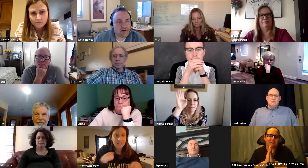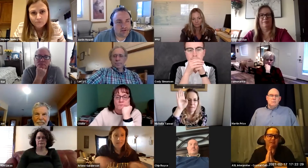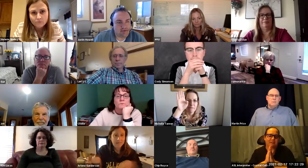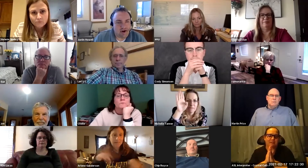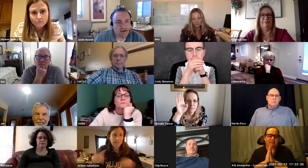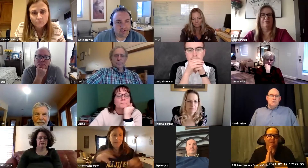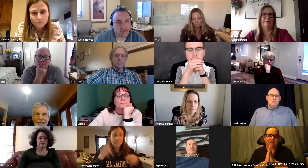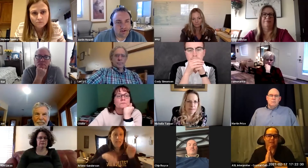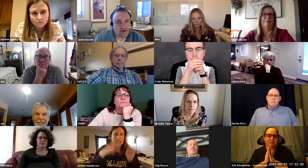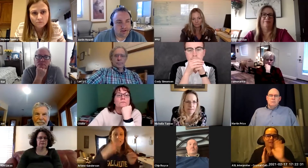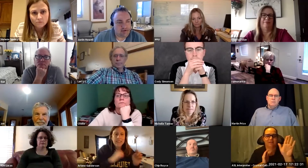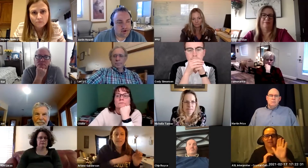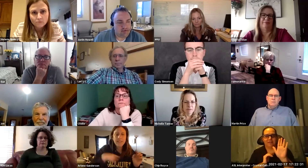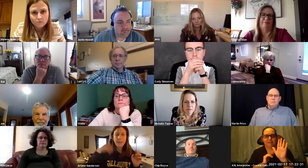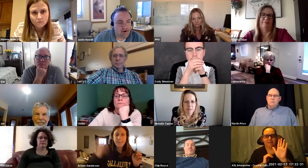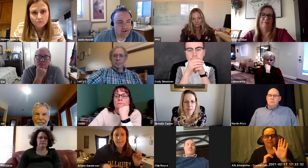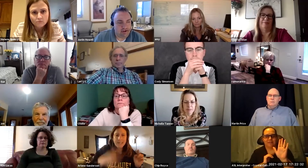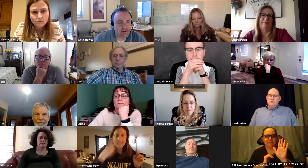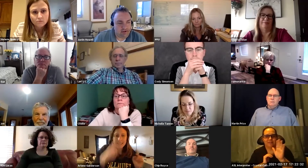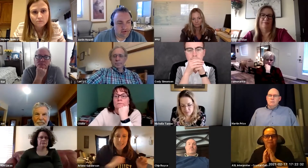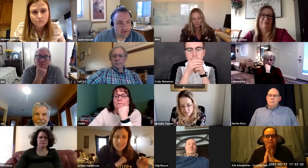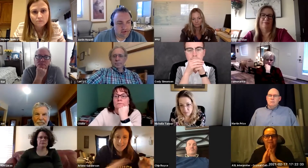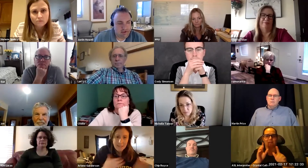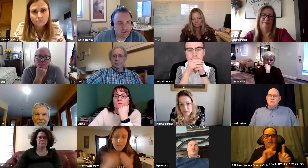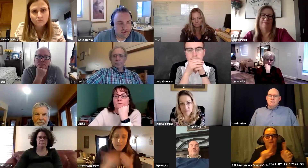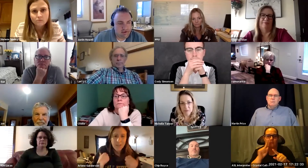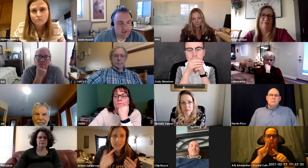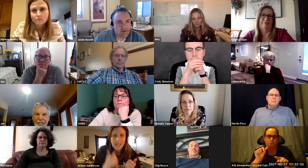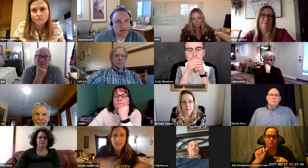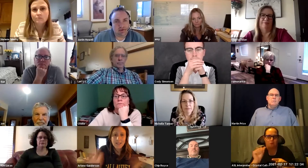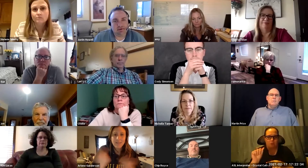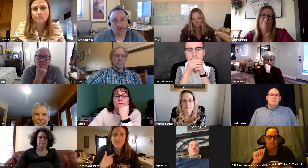who do I need to spotlight then? All right, let me go to Arlene.